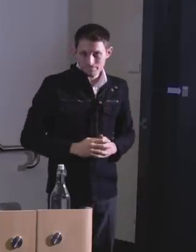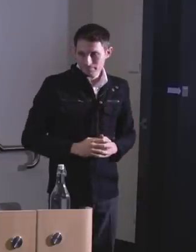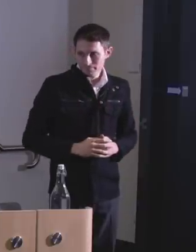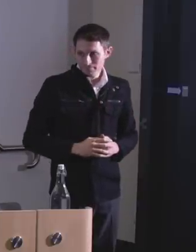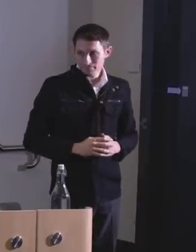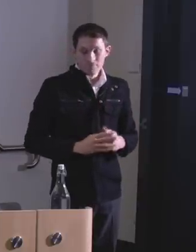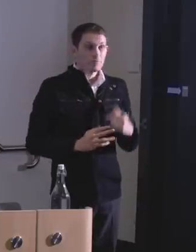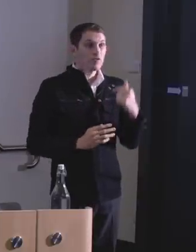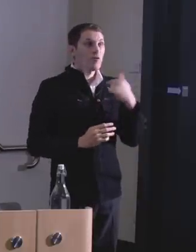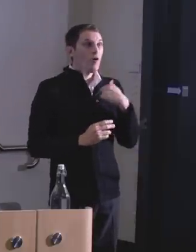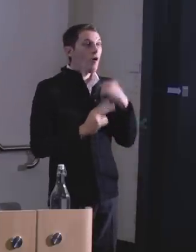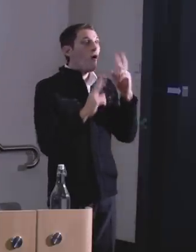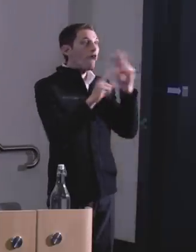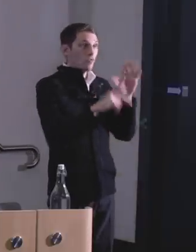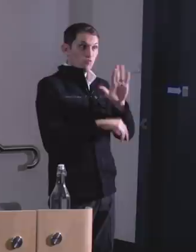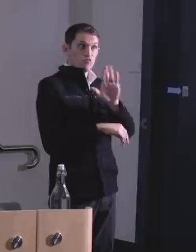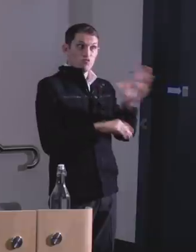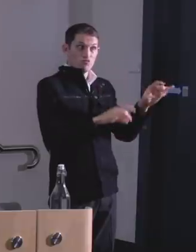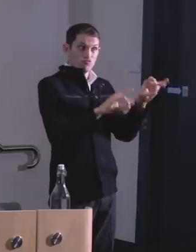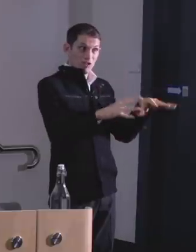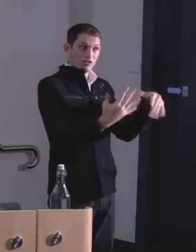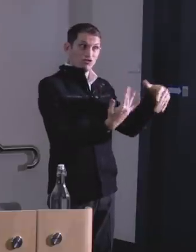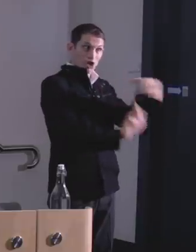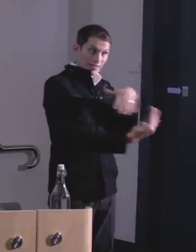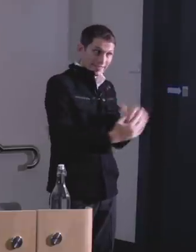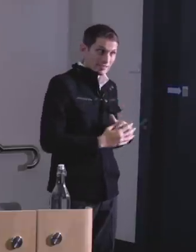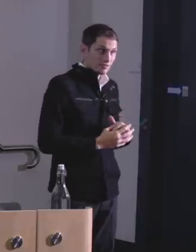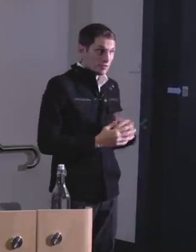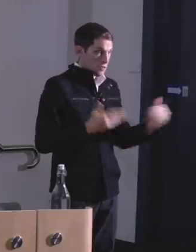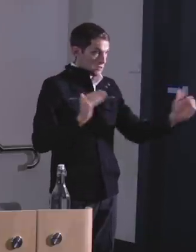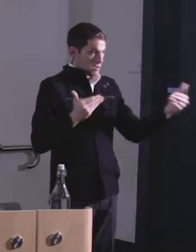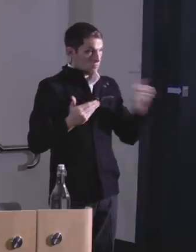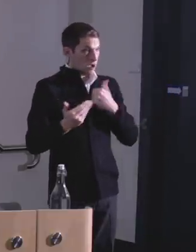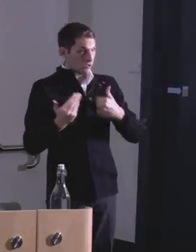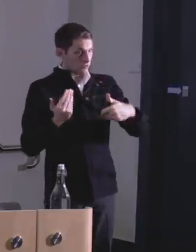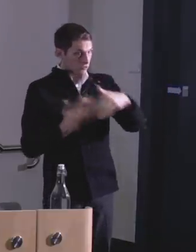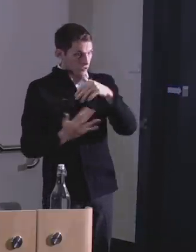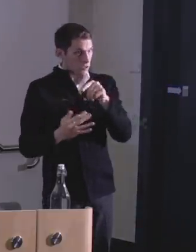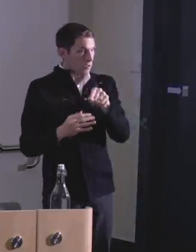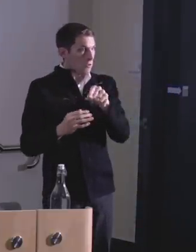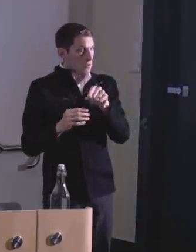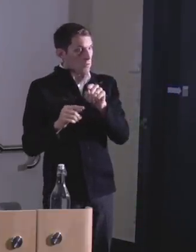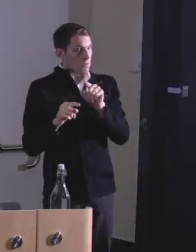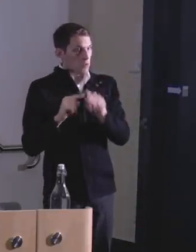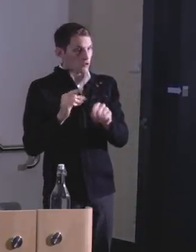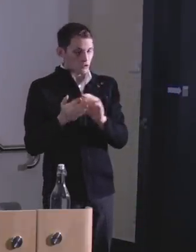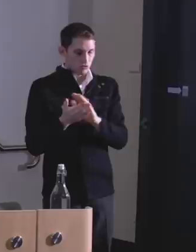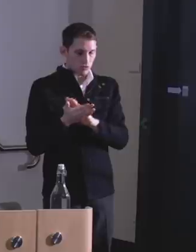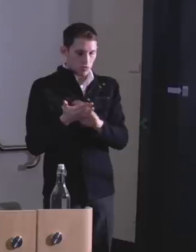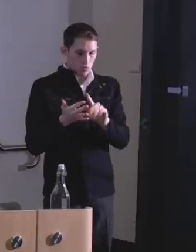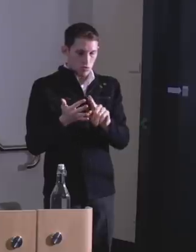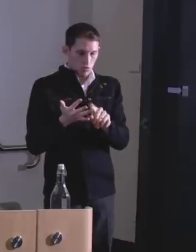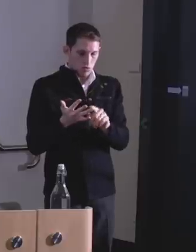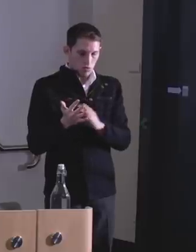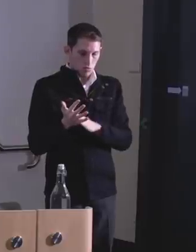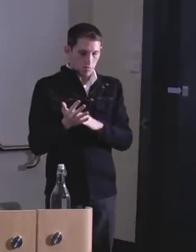your society, and whereas my society is mostly homogeneous, mostly